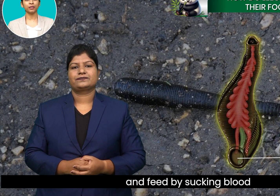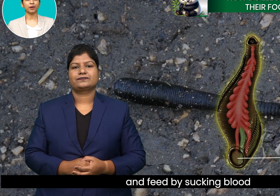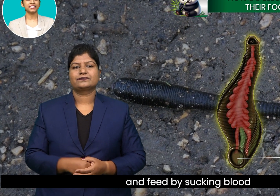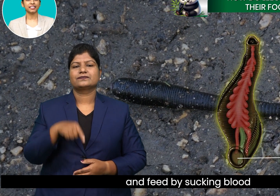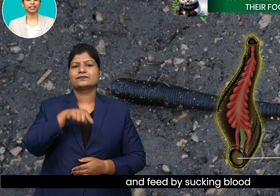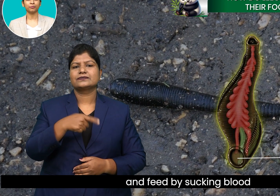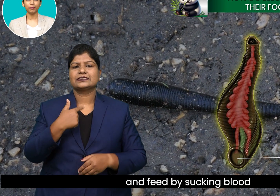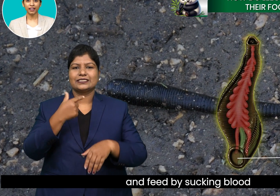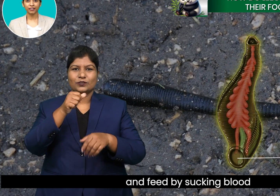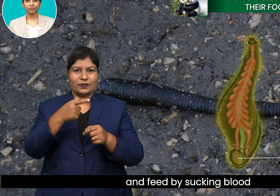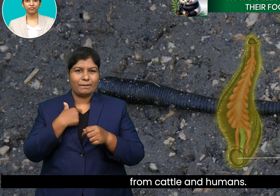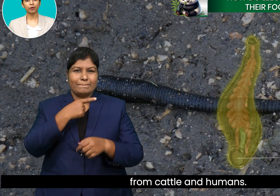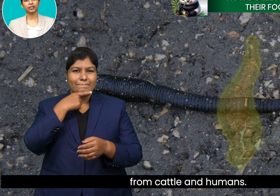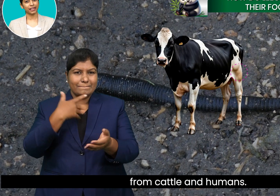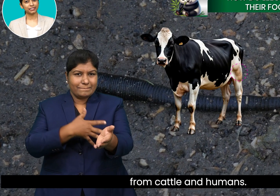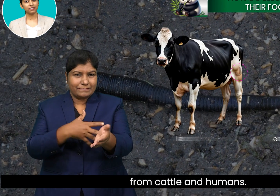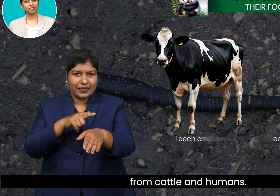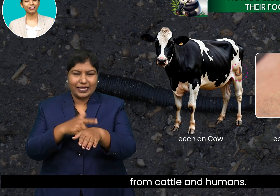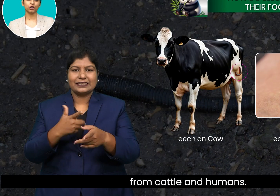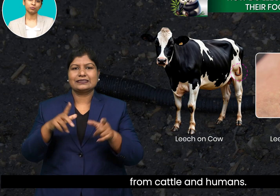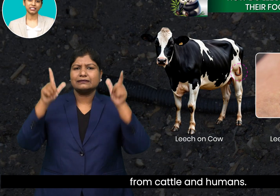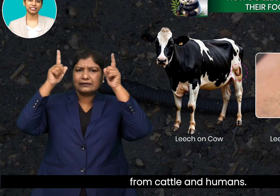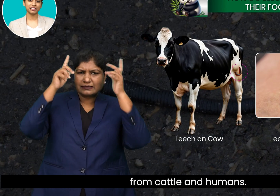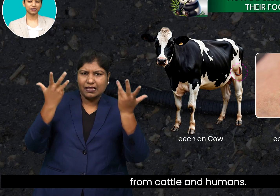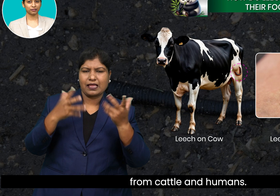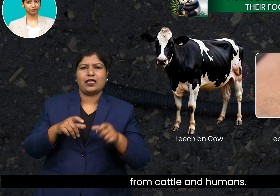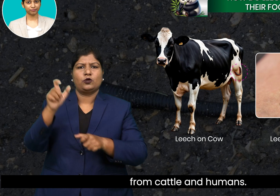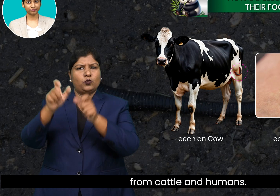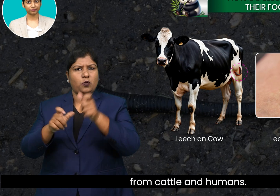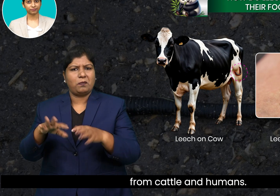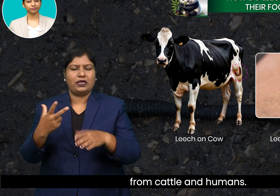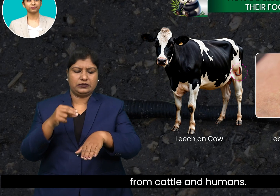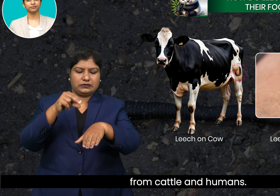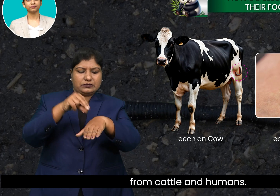and feed by sucking blood from cattle and humans.